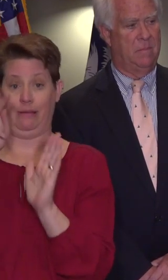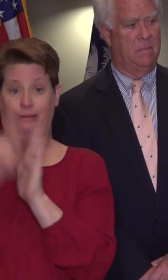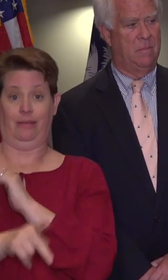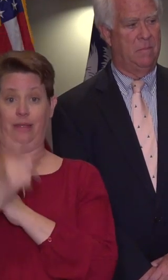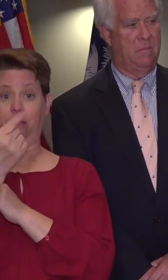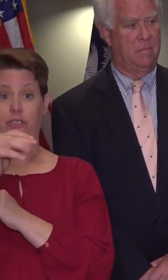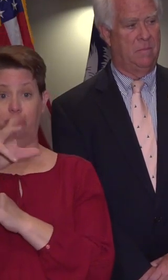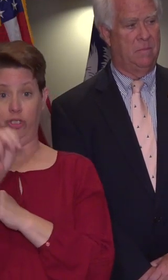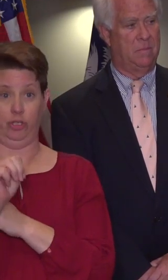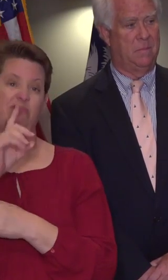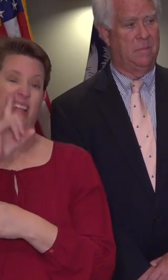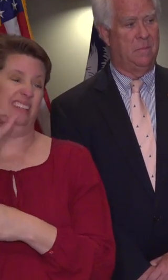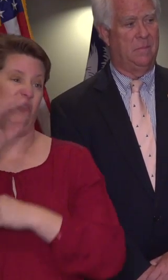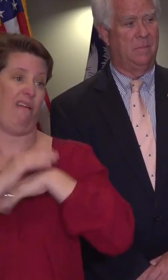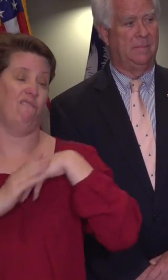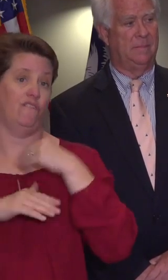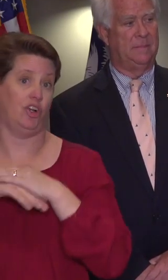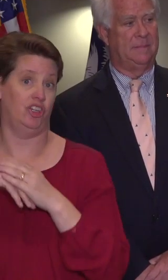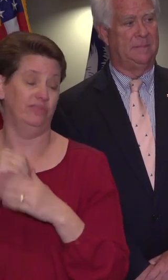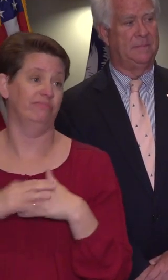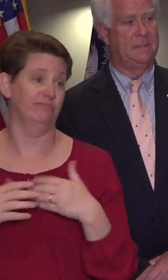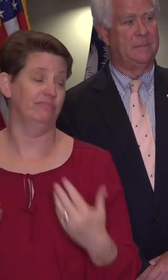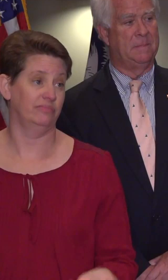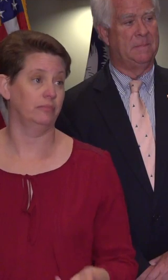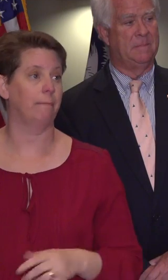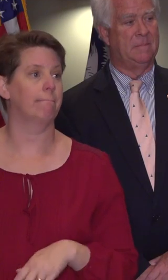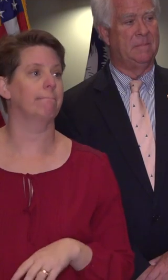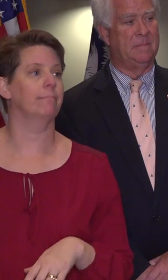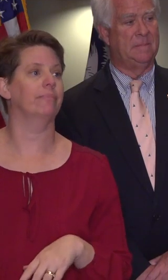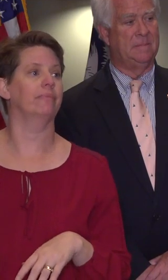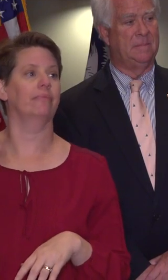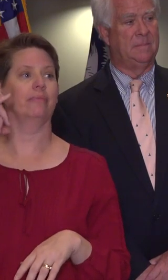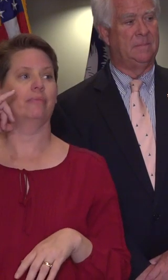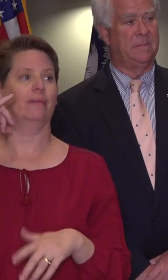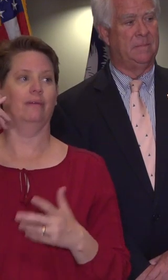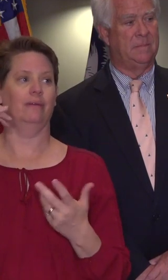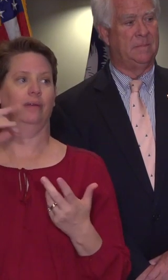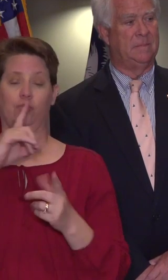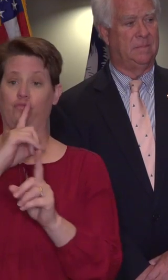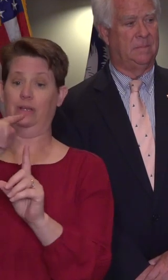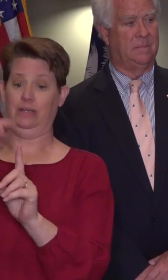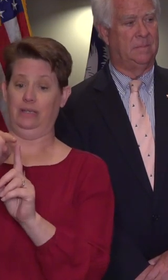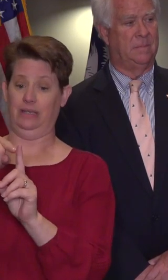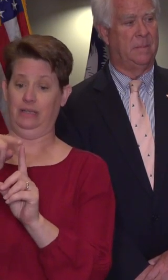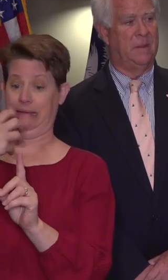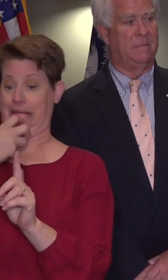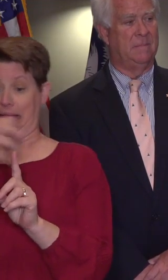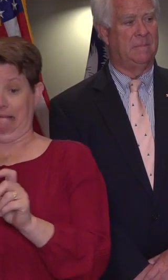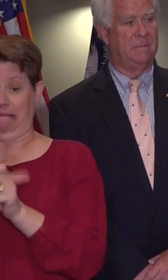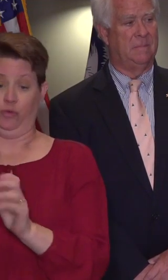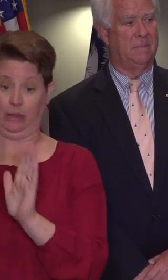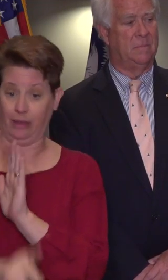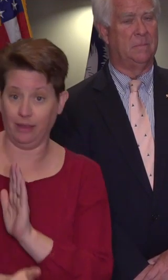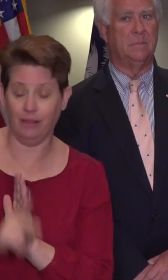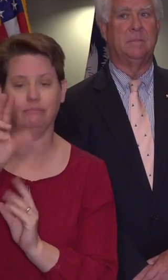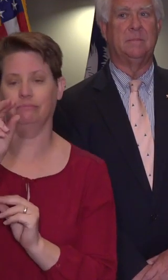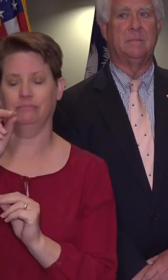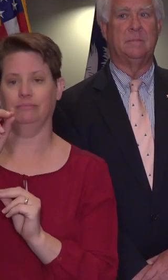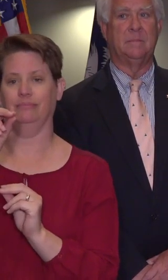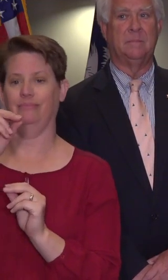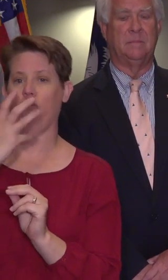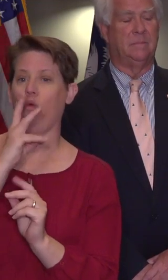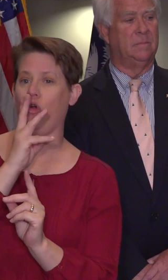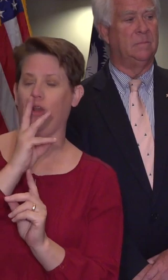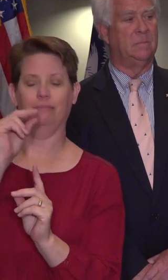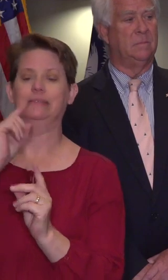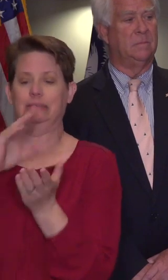It is for comfort. And you couldn't get the water hot enough to kill germs. So it is the soap and